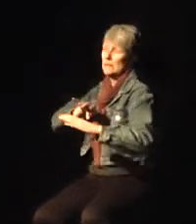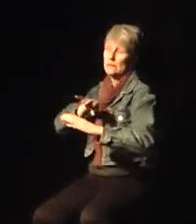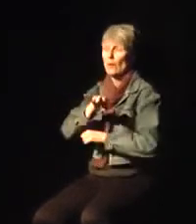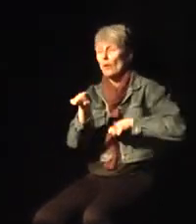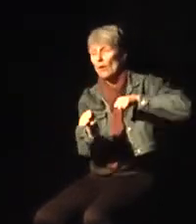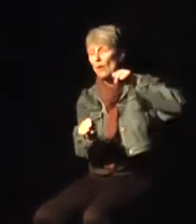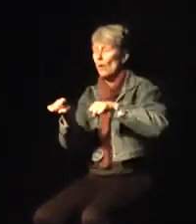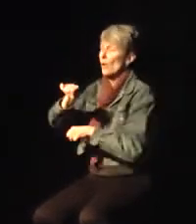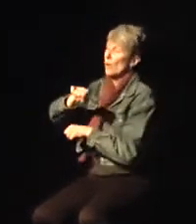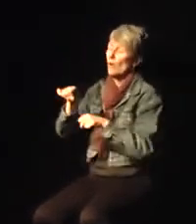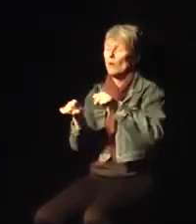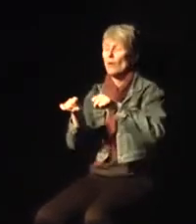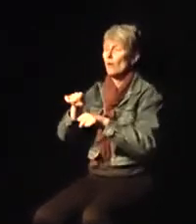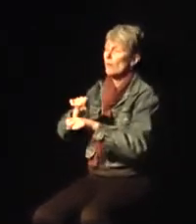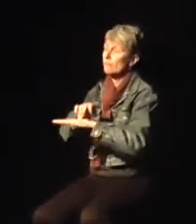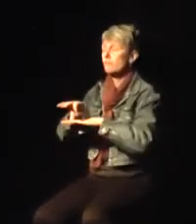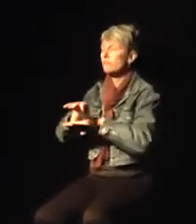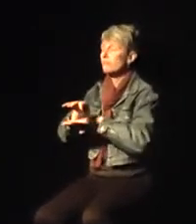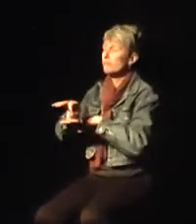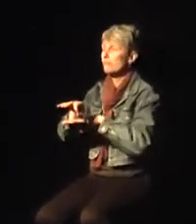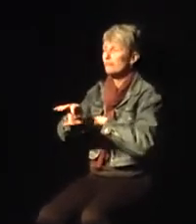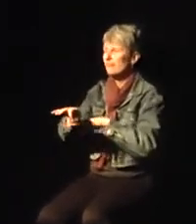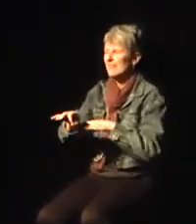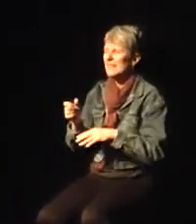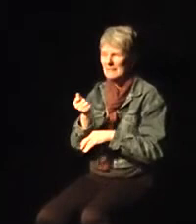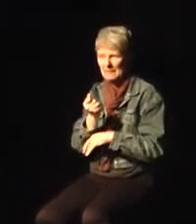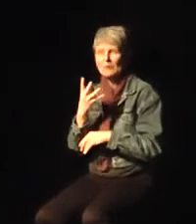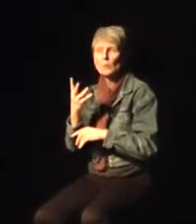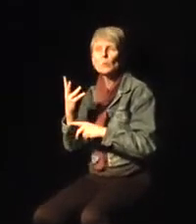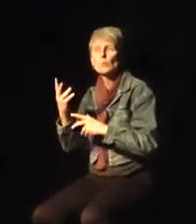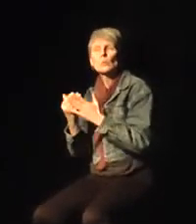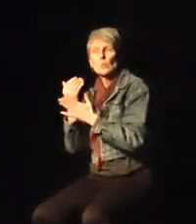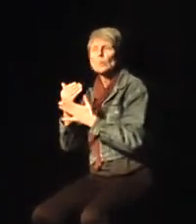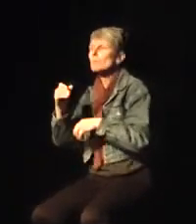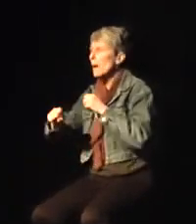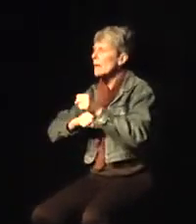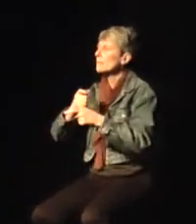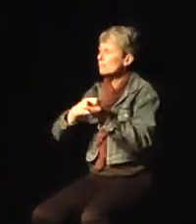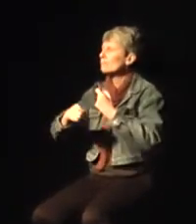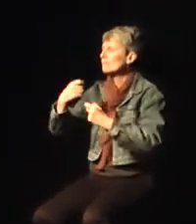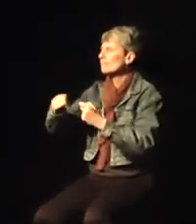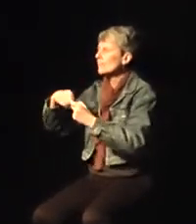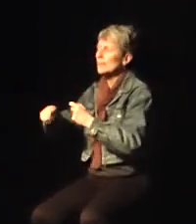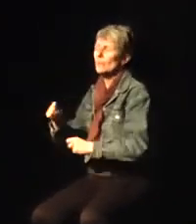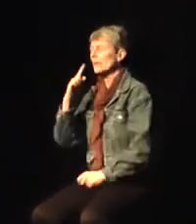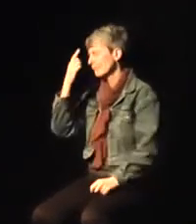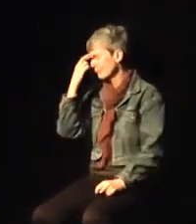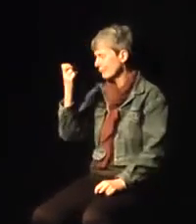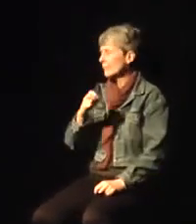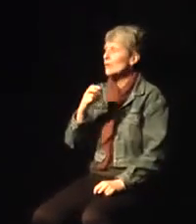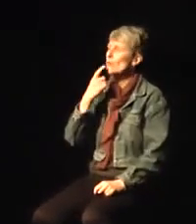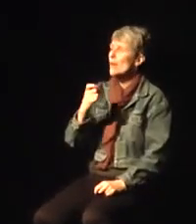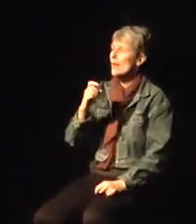regain control and continue on. There have been a few bikes since, but nothing compares to the Red Baron, and I'm